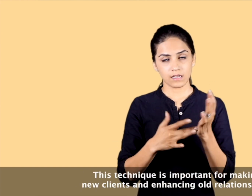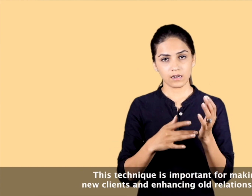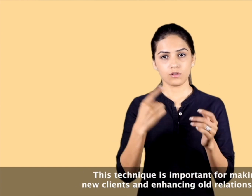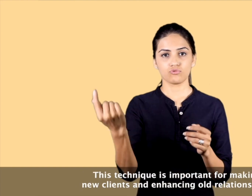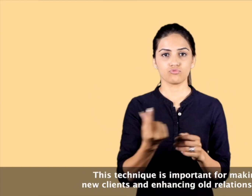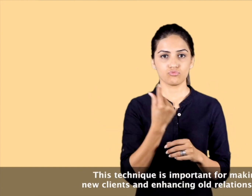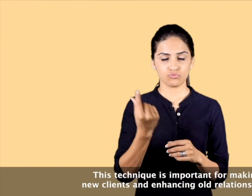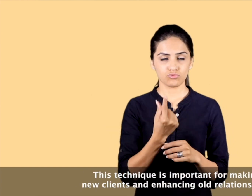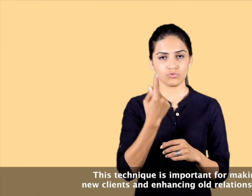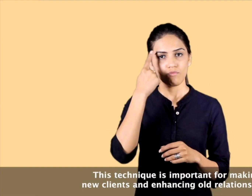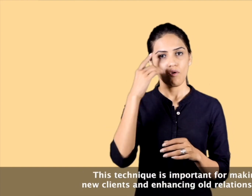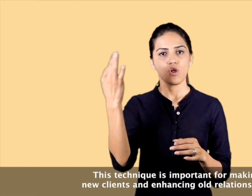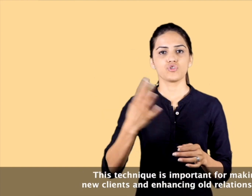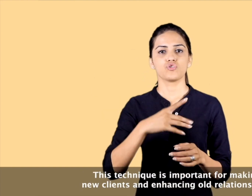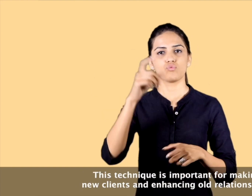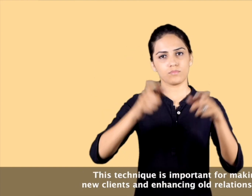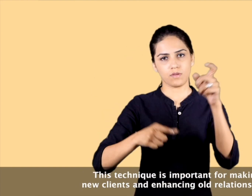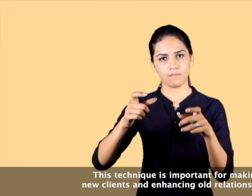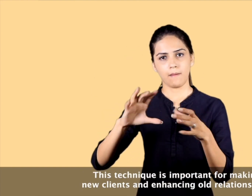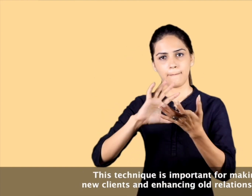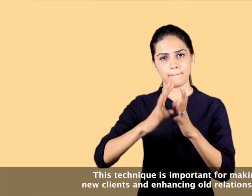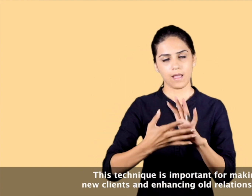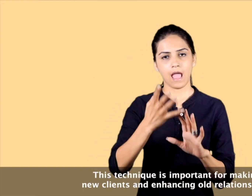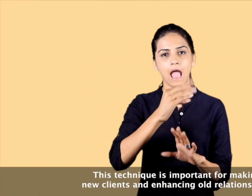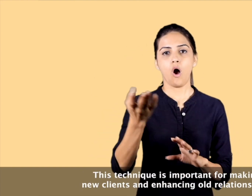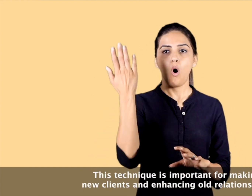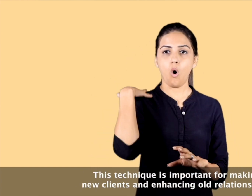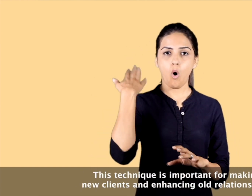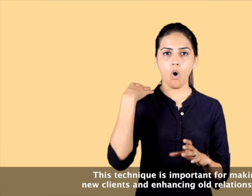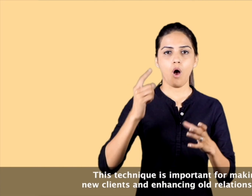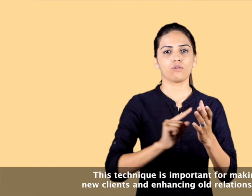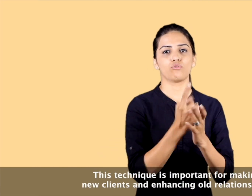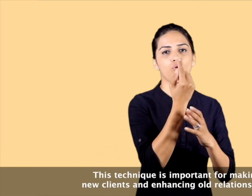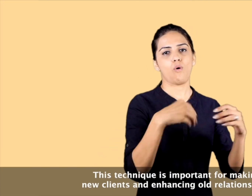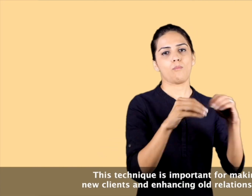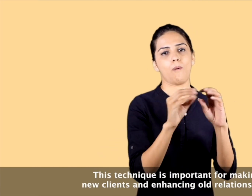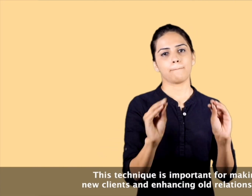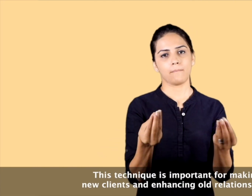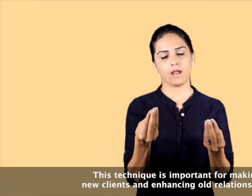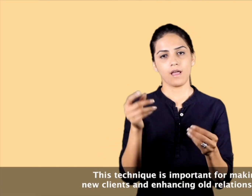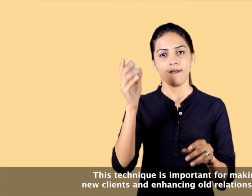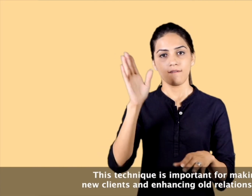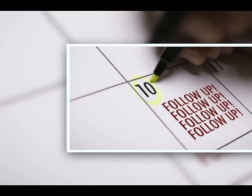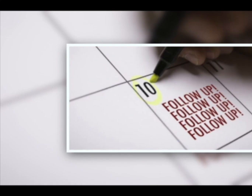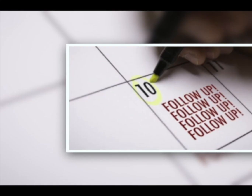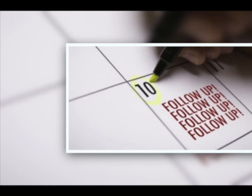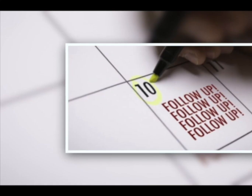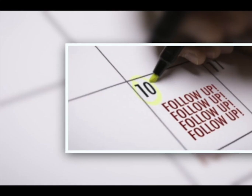technique is important for making new clients and enhancing old relationships.